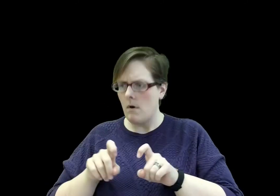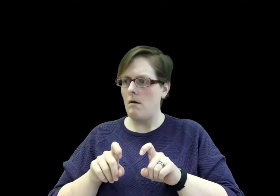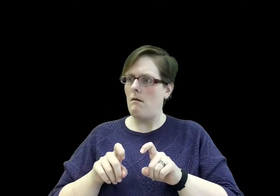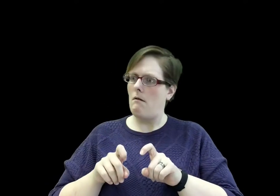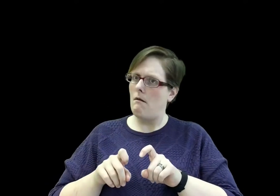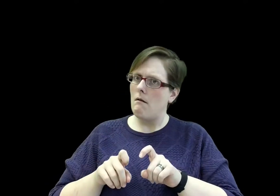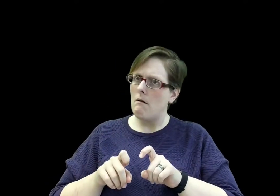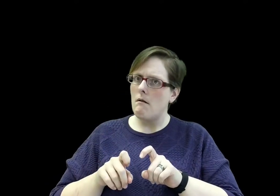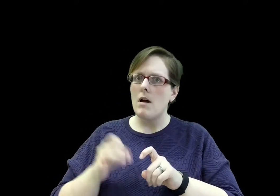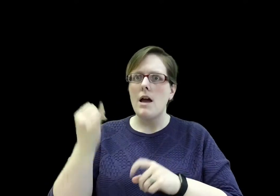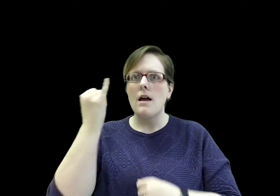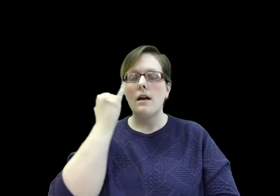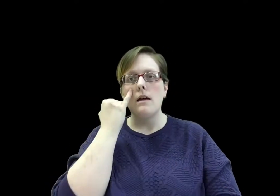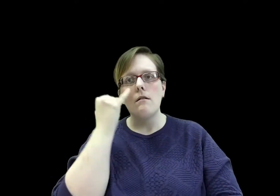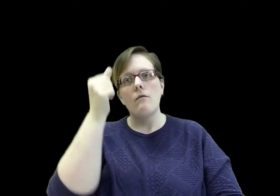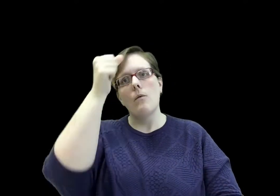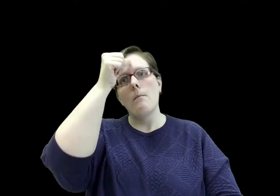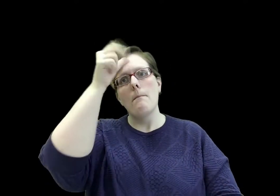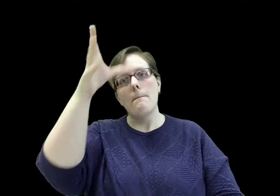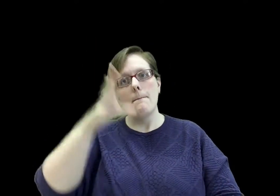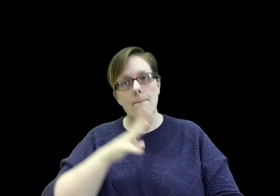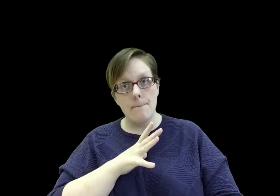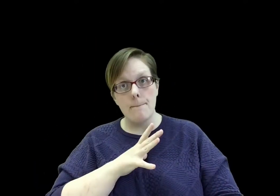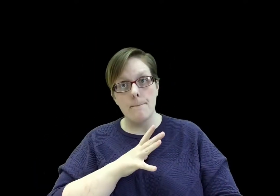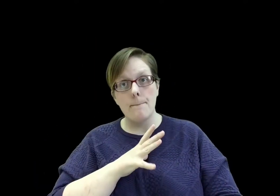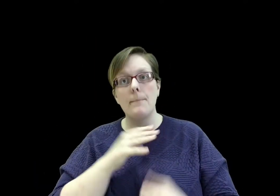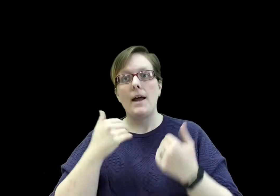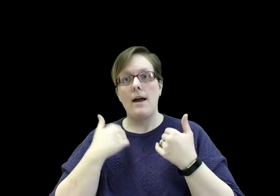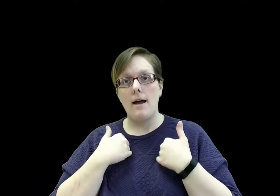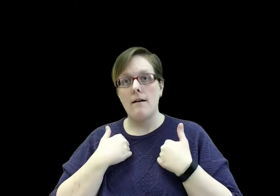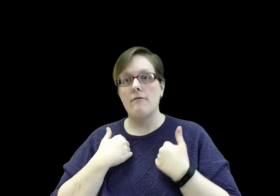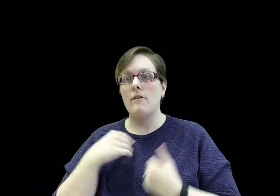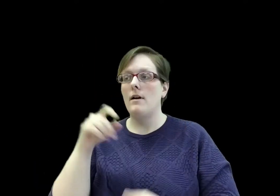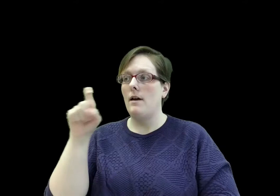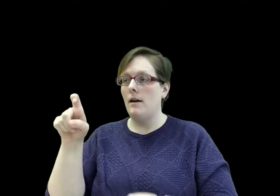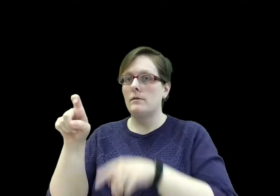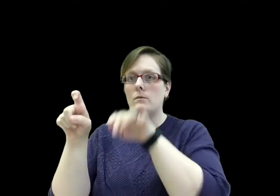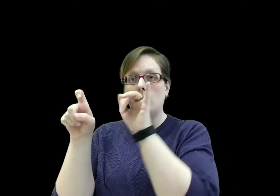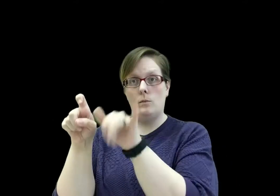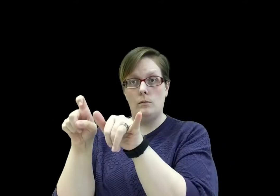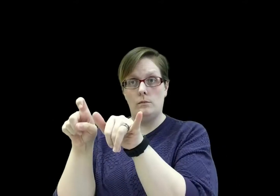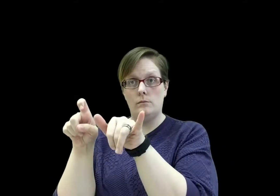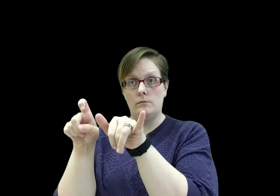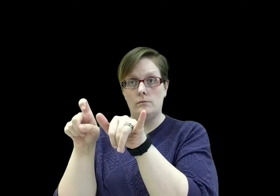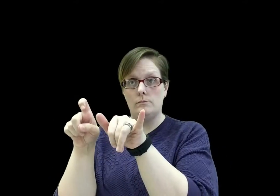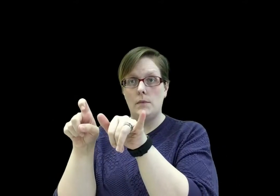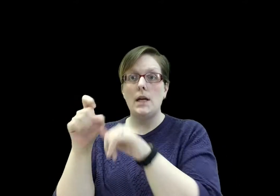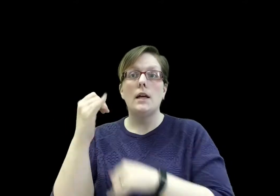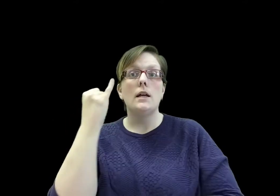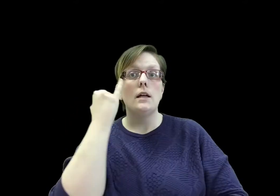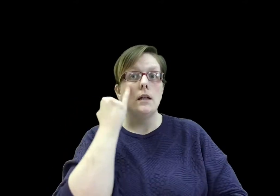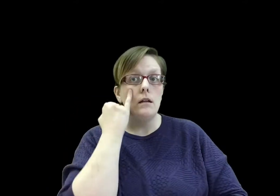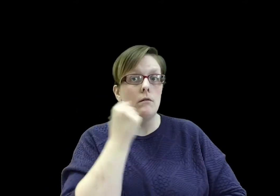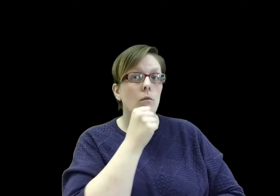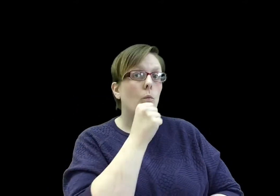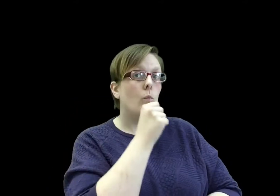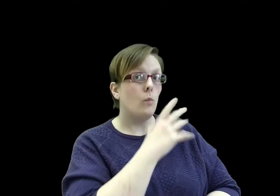chromosomes. At the same time, he discovered that if a man has an X and a Y, but if they're